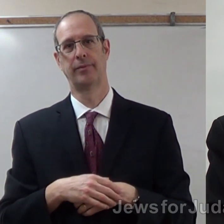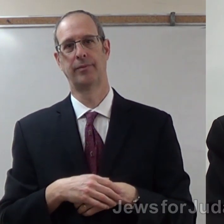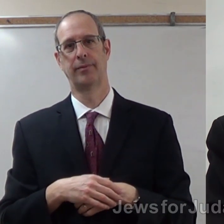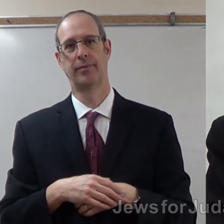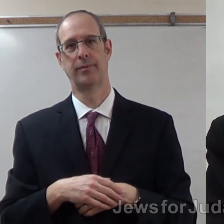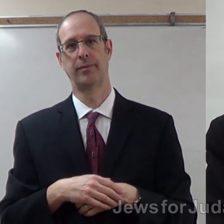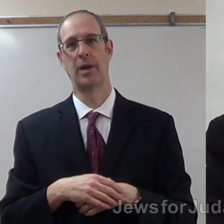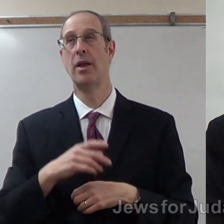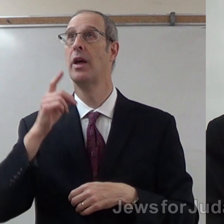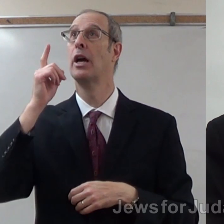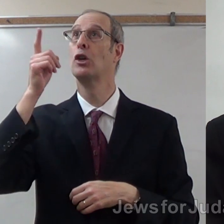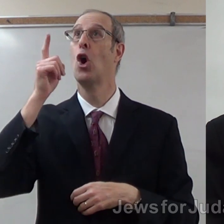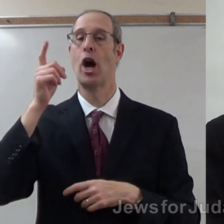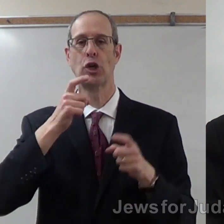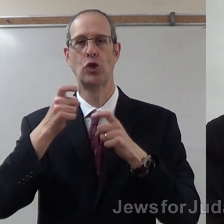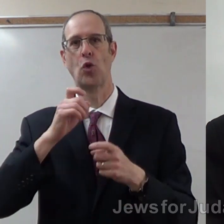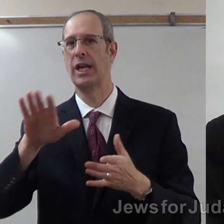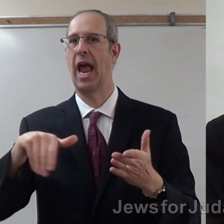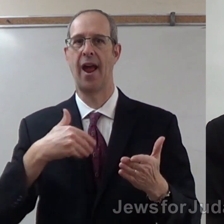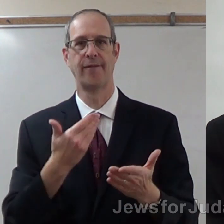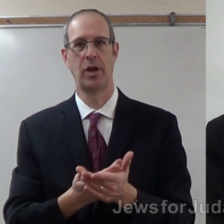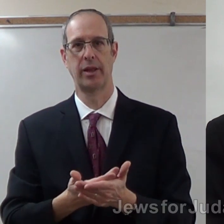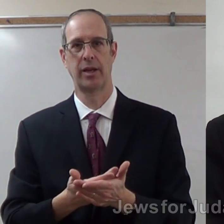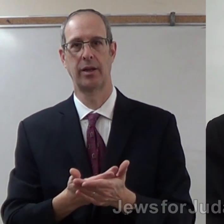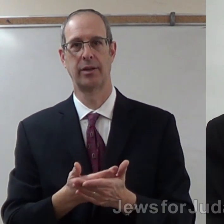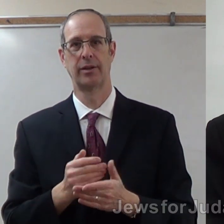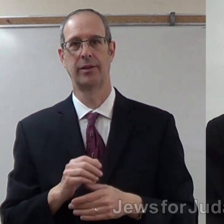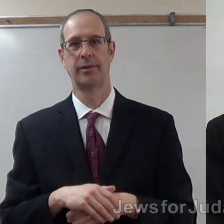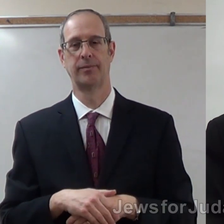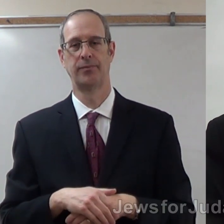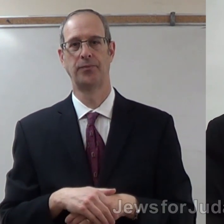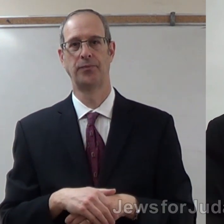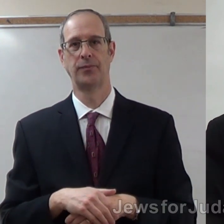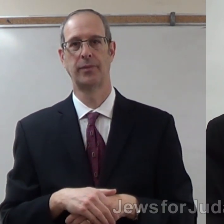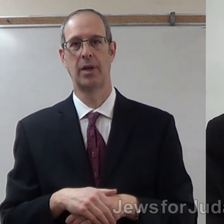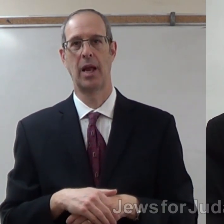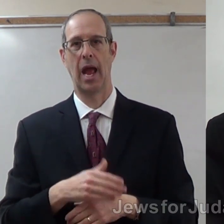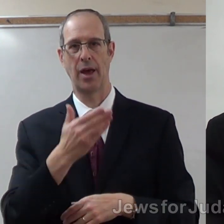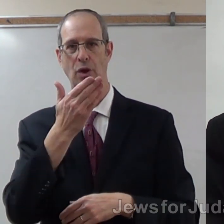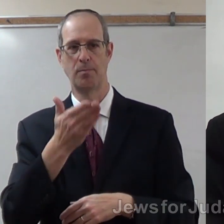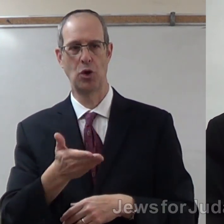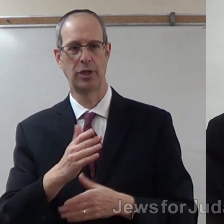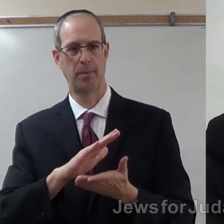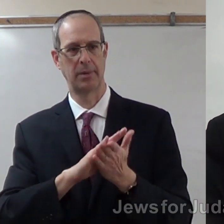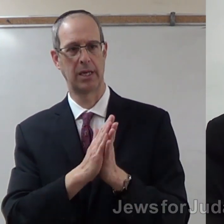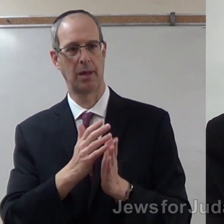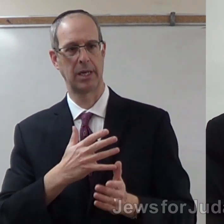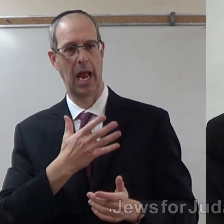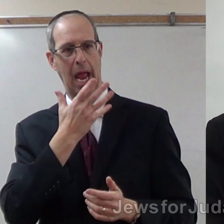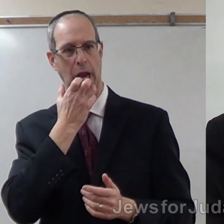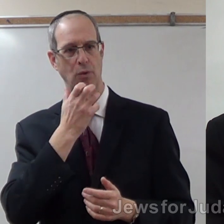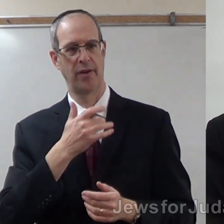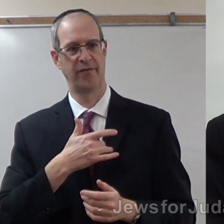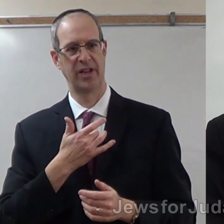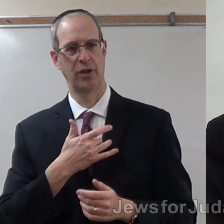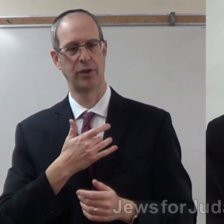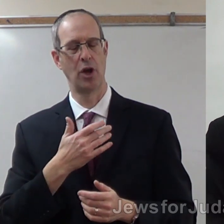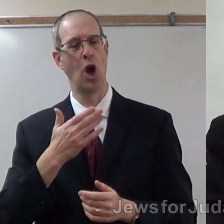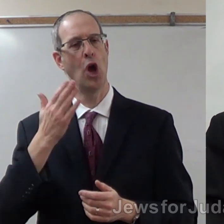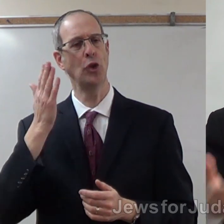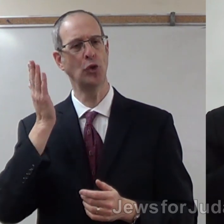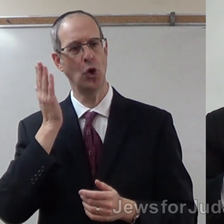that God controls everything. And the person that gets angry feels, you know